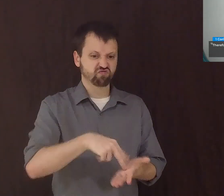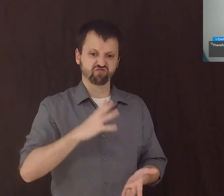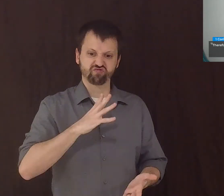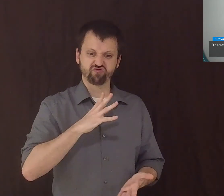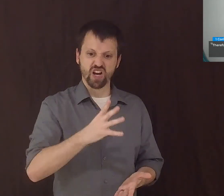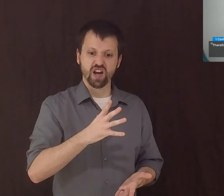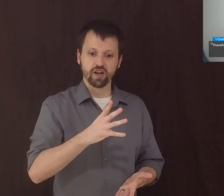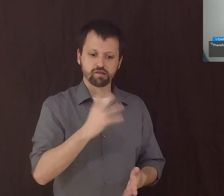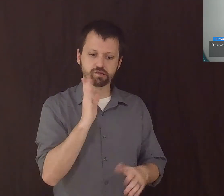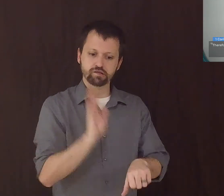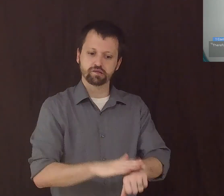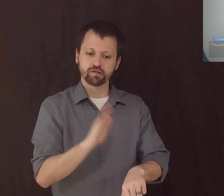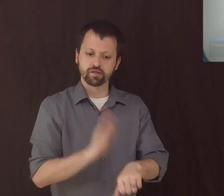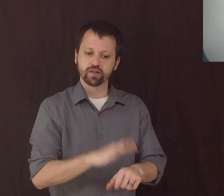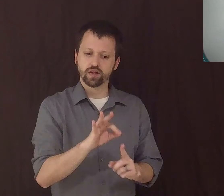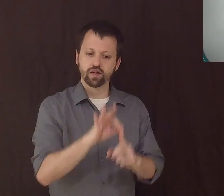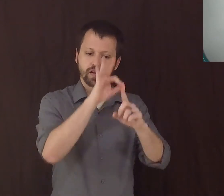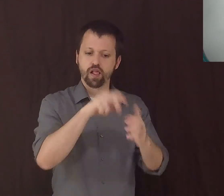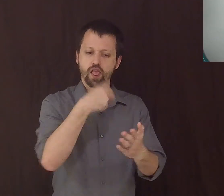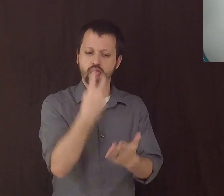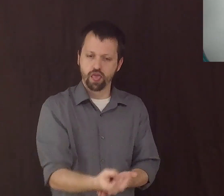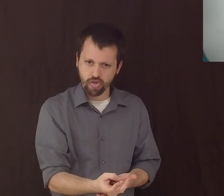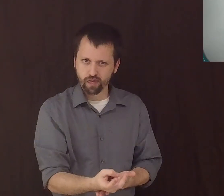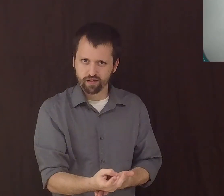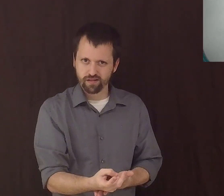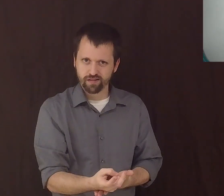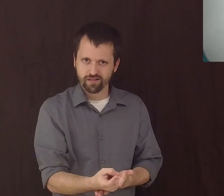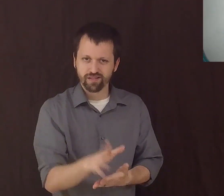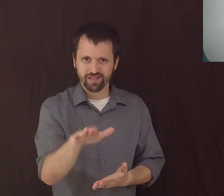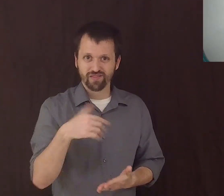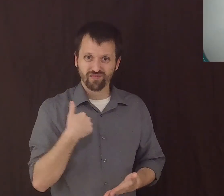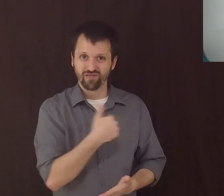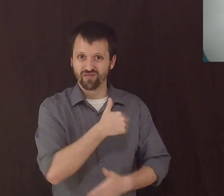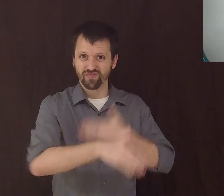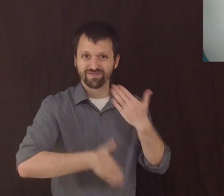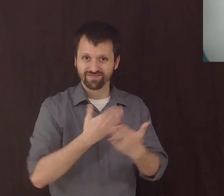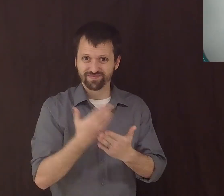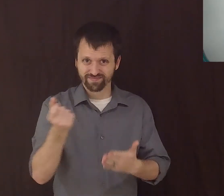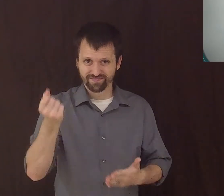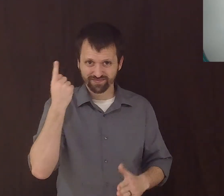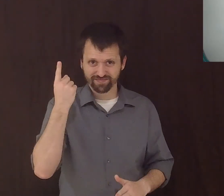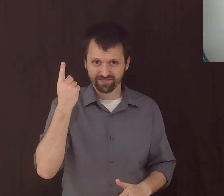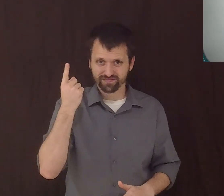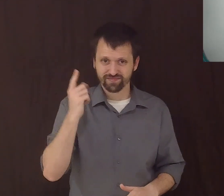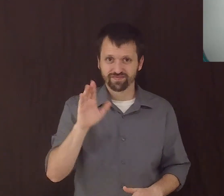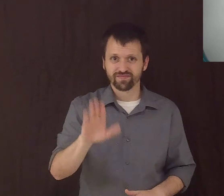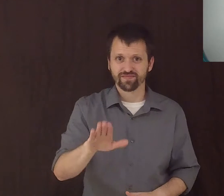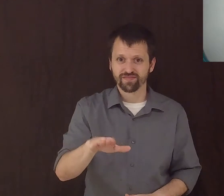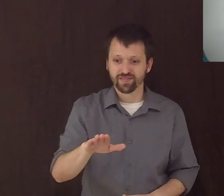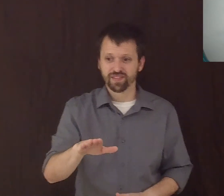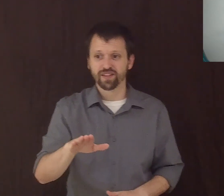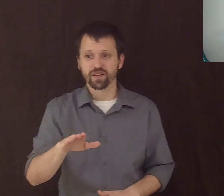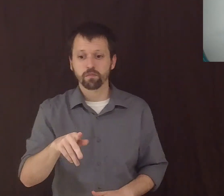take heed, lest he fall. And I think we all understand that, right? Paul is teaching here that there is no